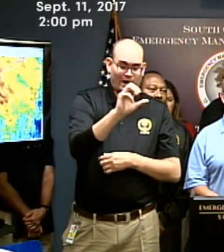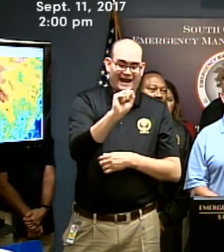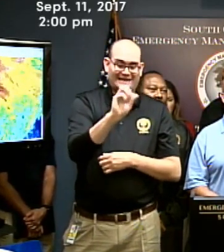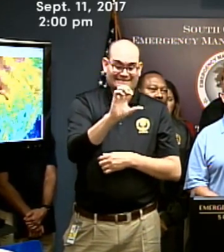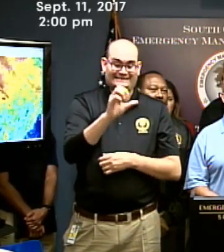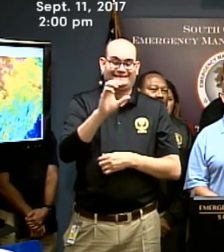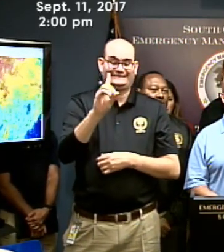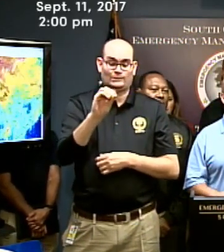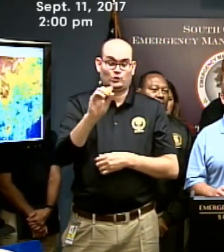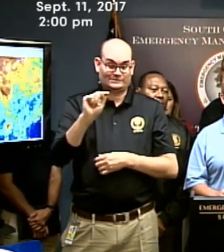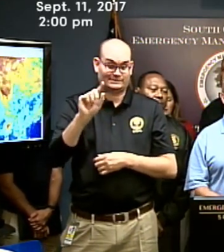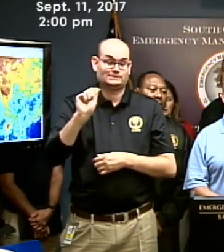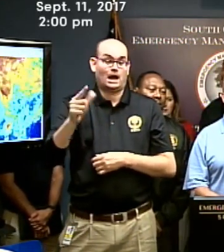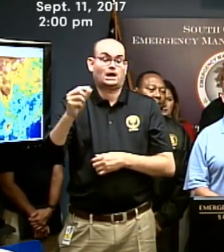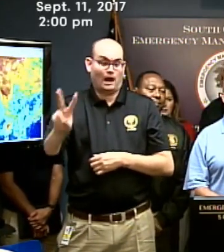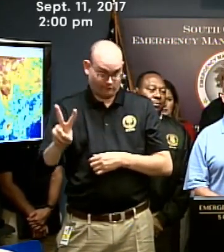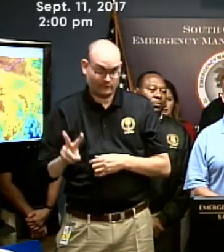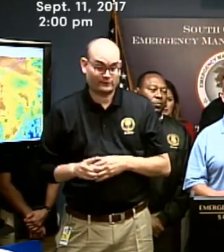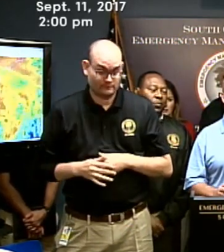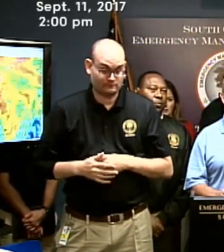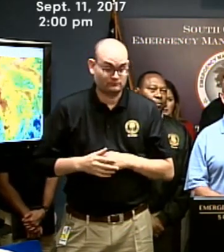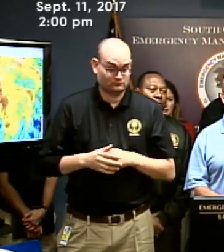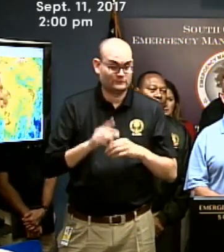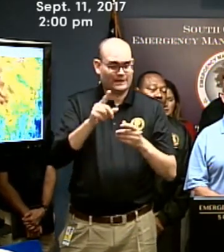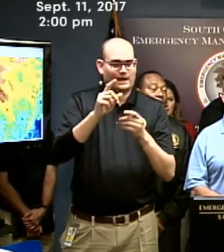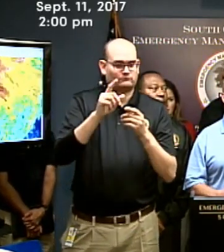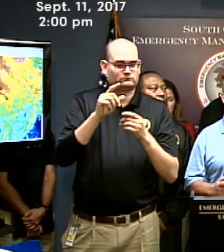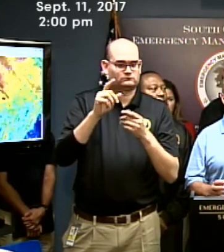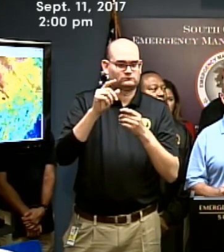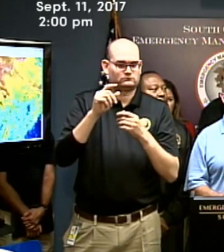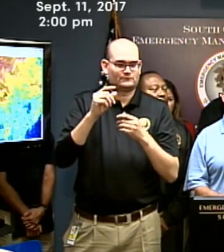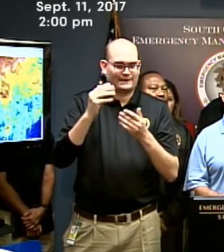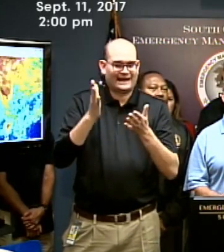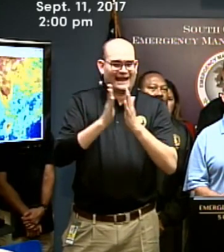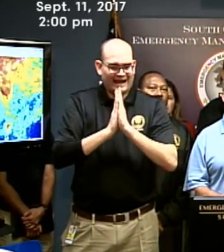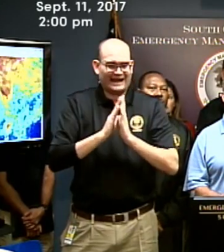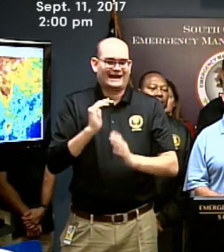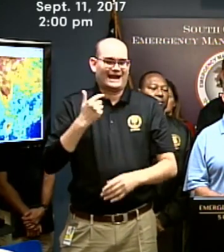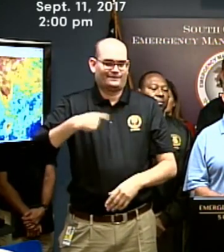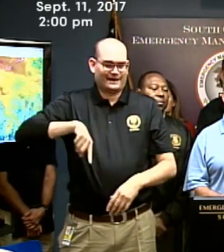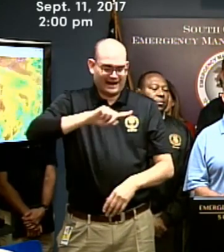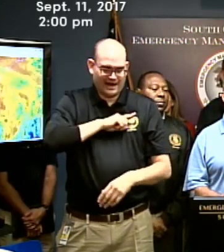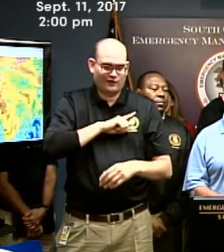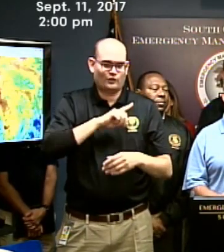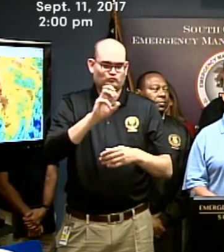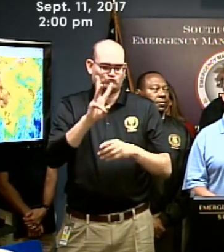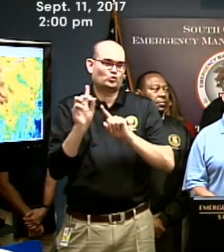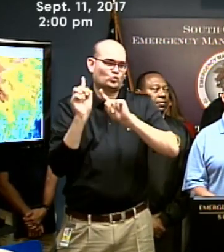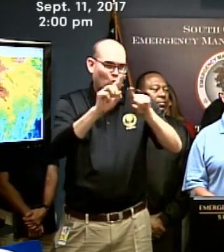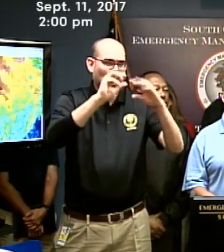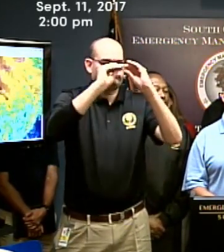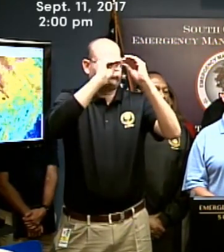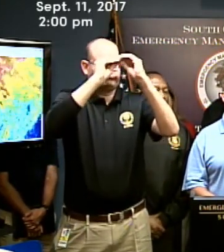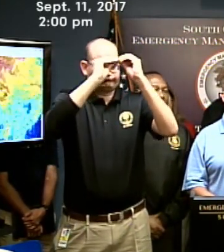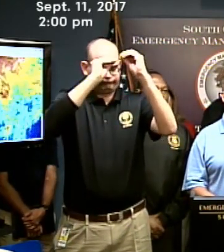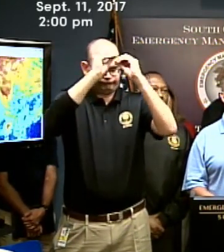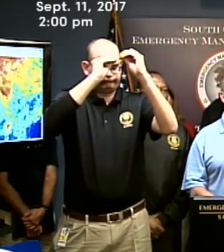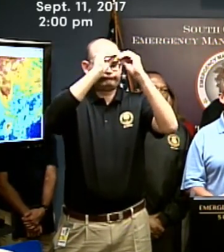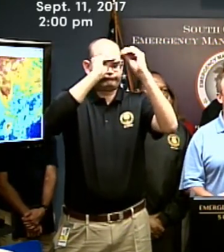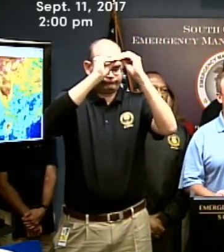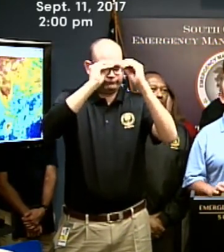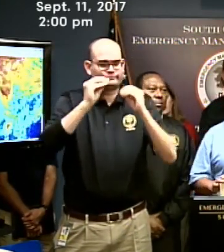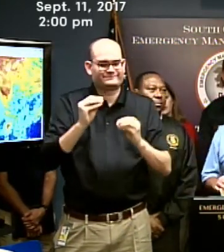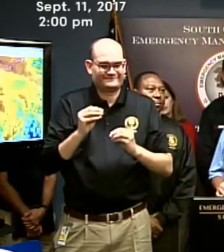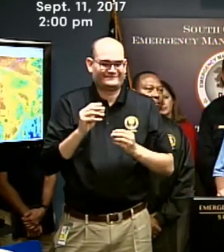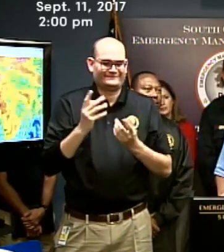signal crews out there. In addition to our bridge inspectors and our road clearing crews, we certainly have our signal crews ready to go as soon as the wind will allow us.